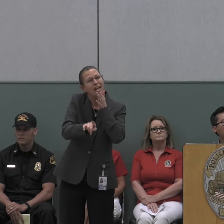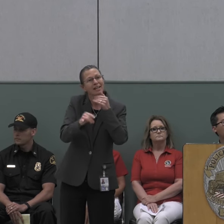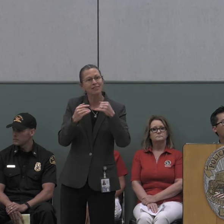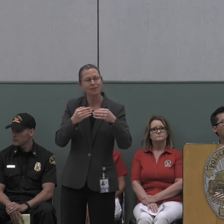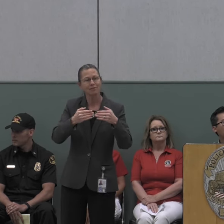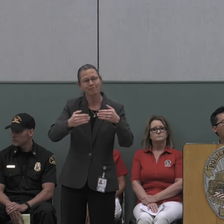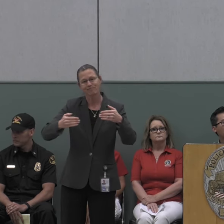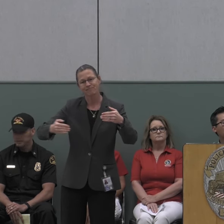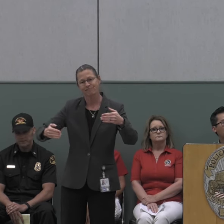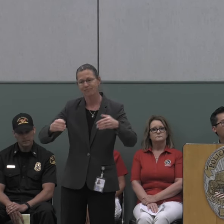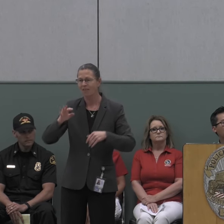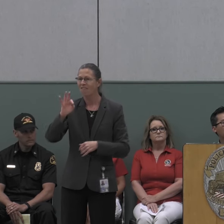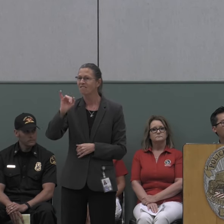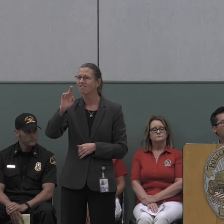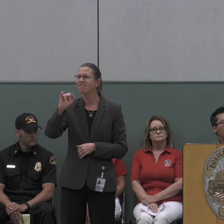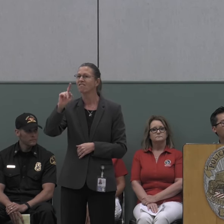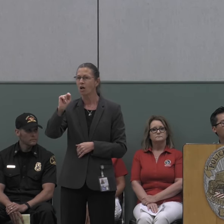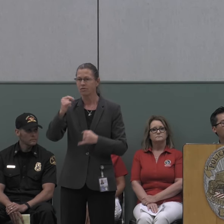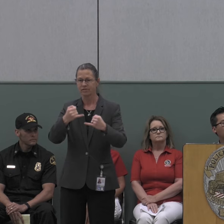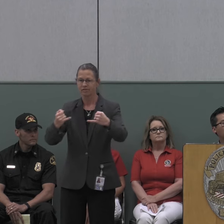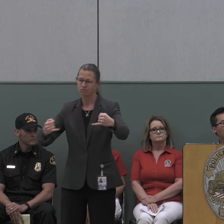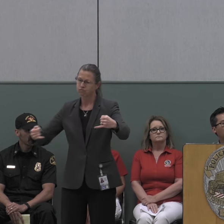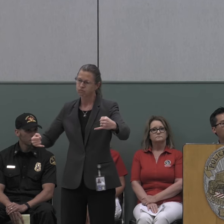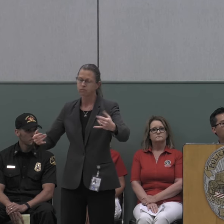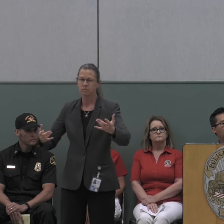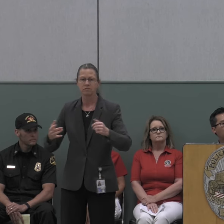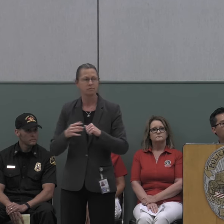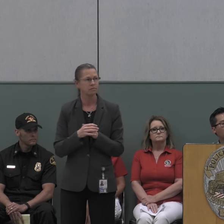that for the